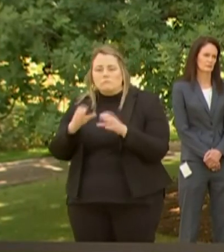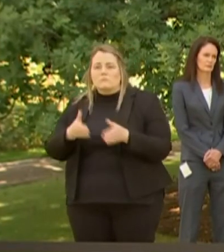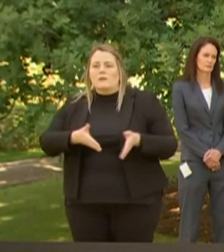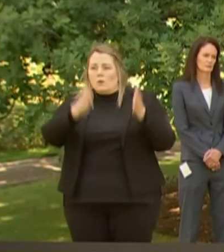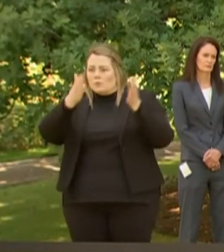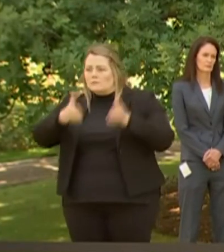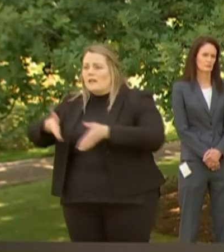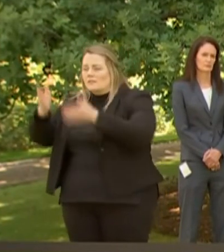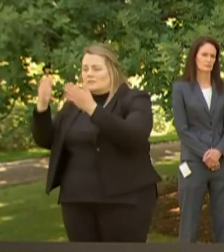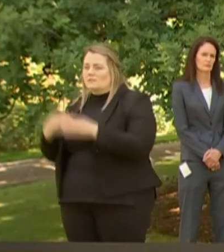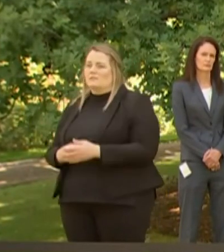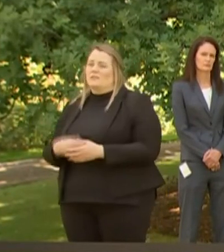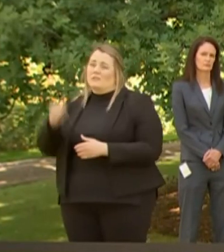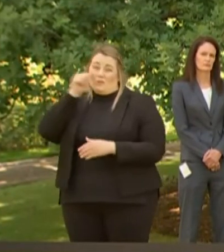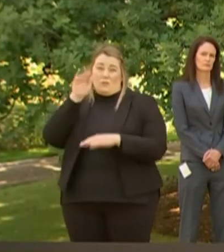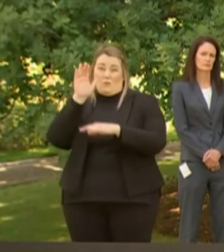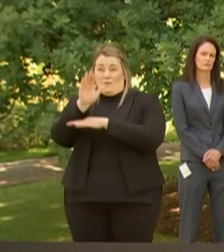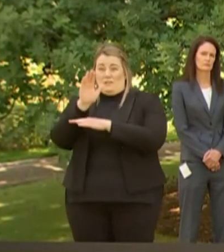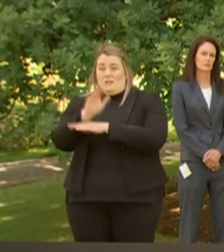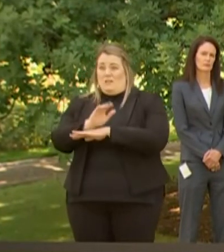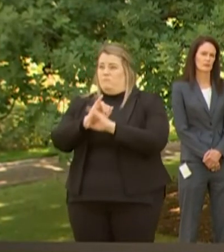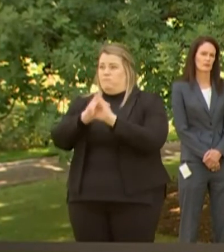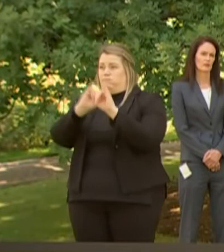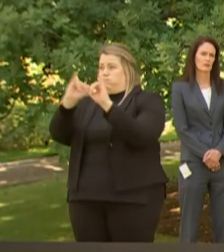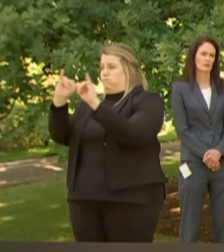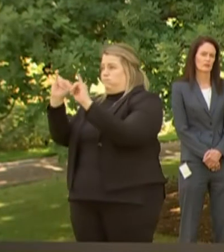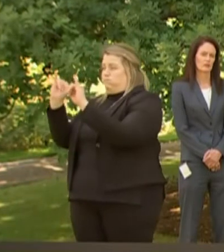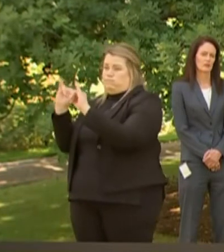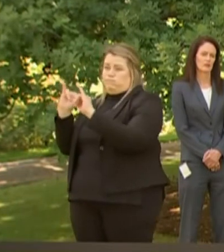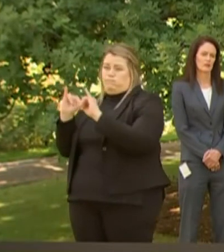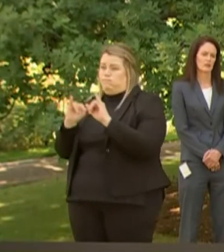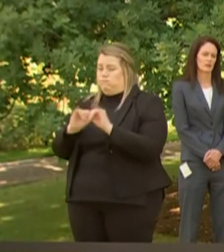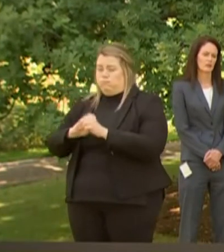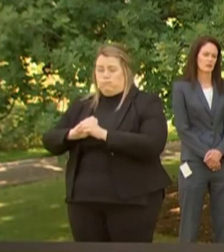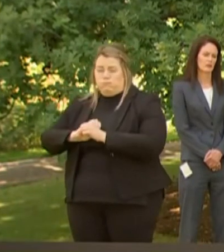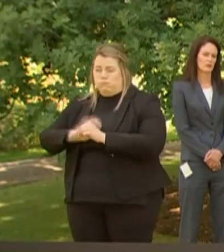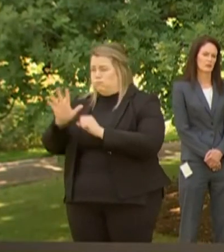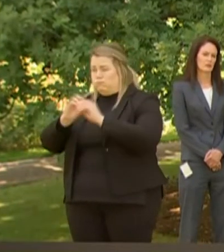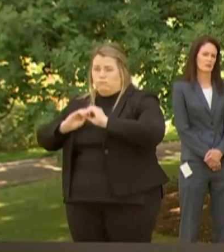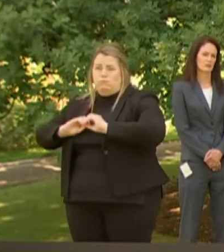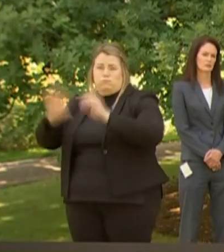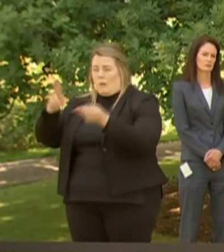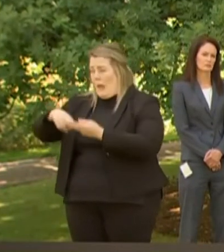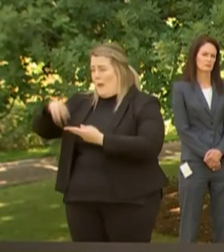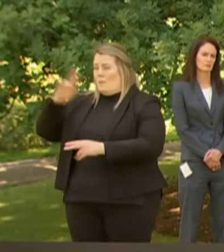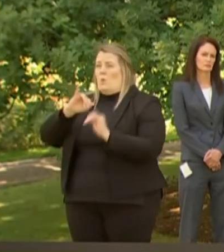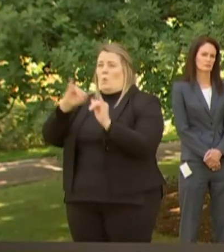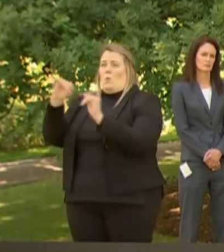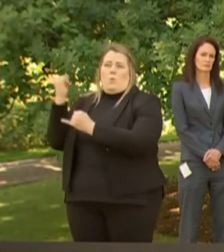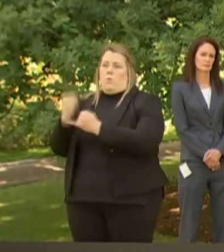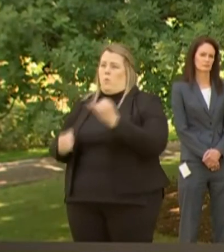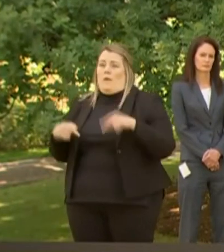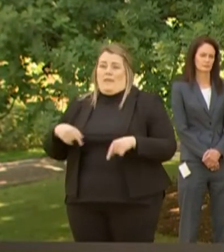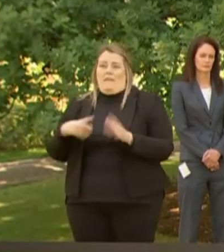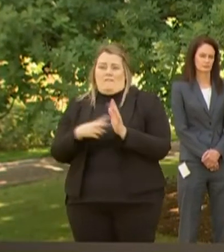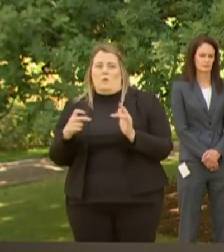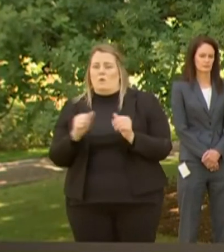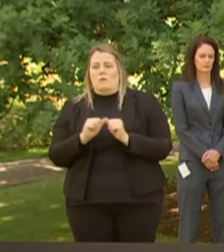in so many other parts of the world is much worse, much worse. We think the arrangements we've put in place are the best